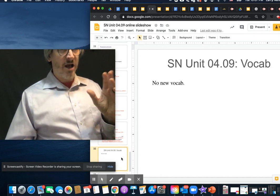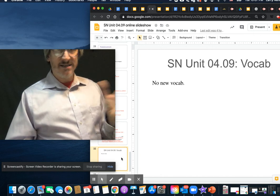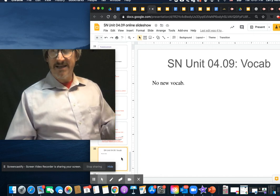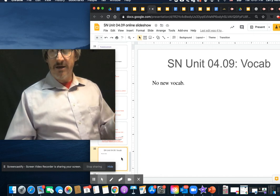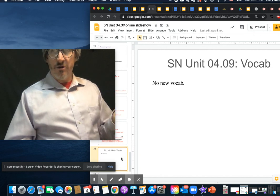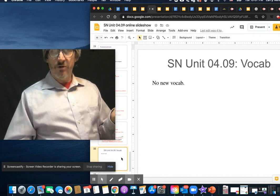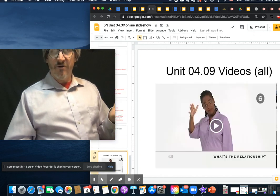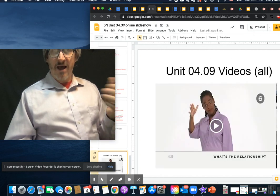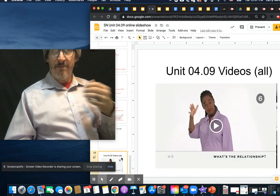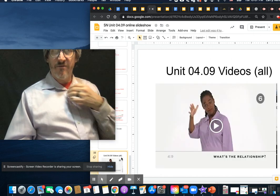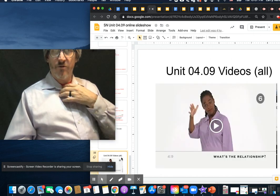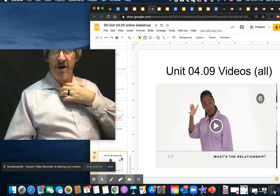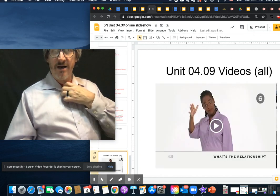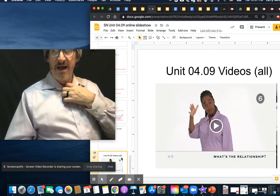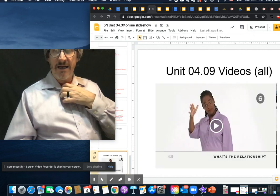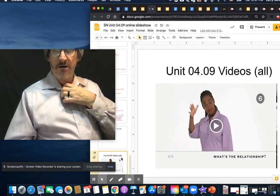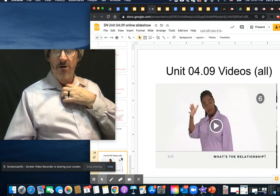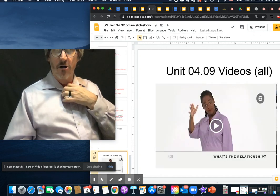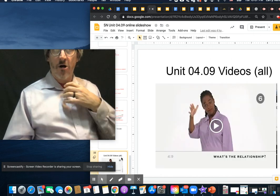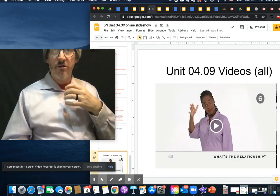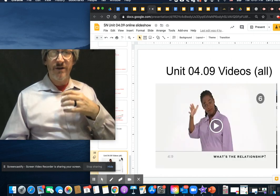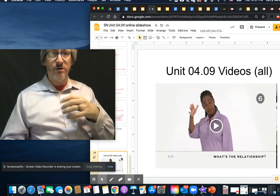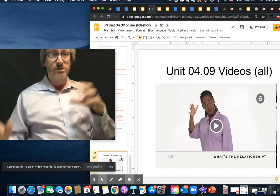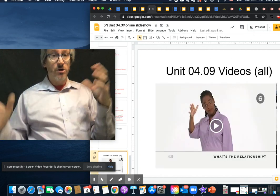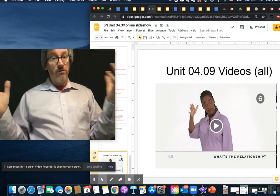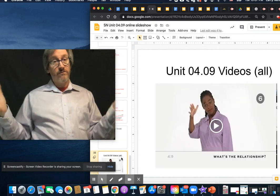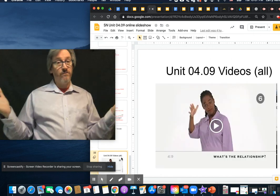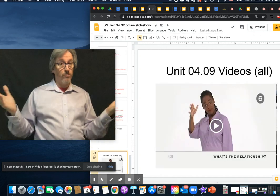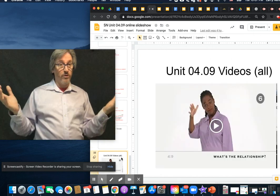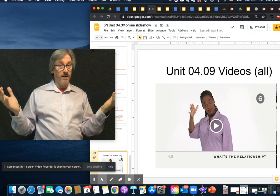There's, as I say, no new vocab in 4.9, and here are all the